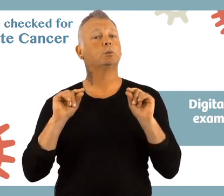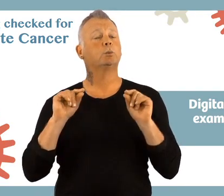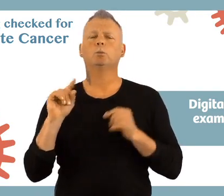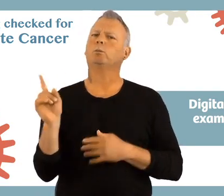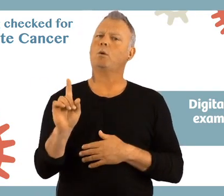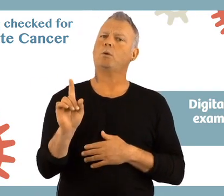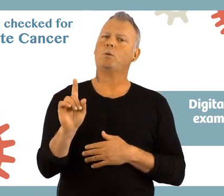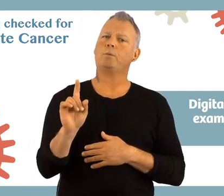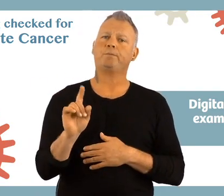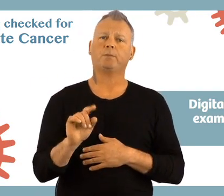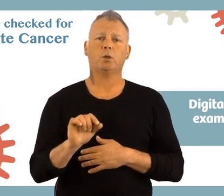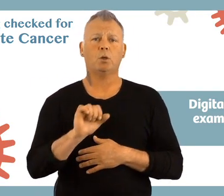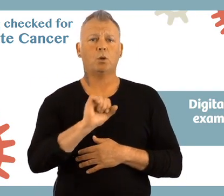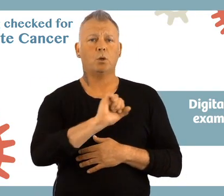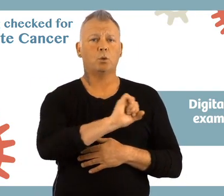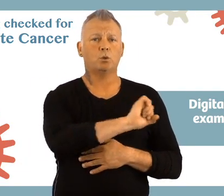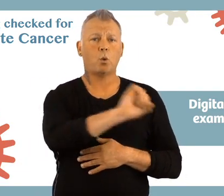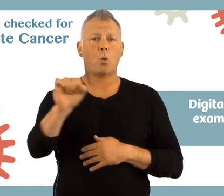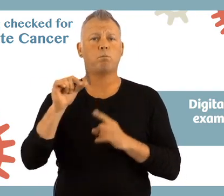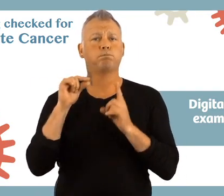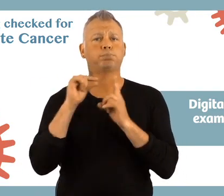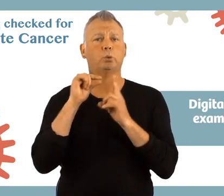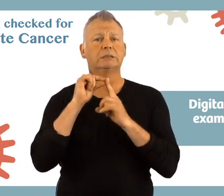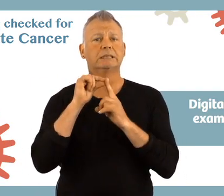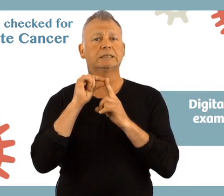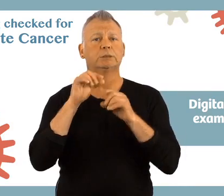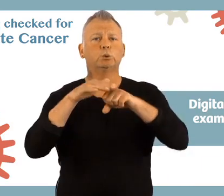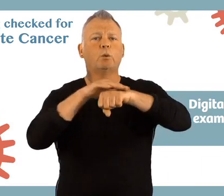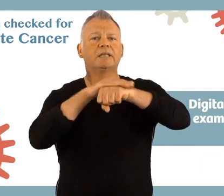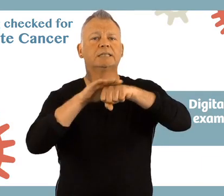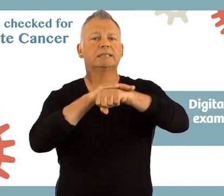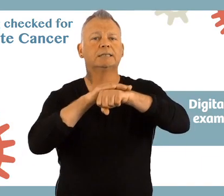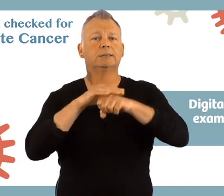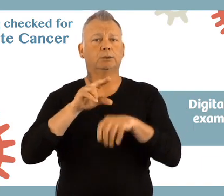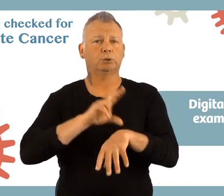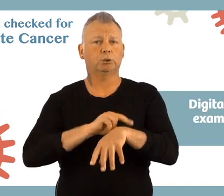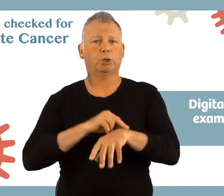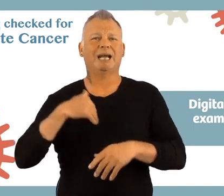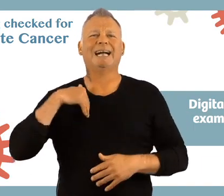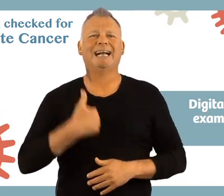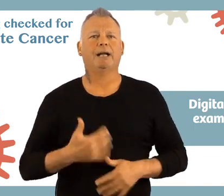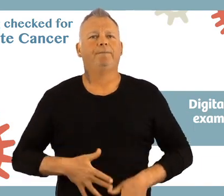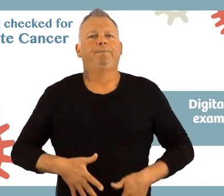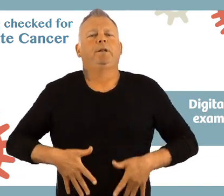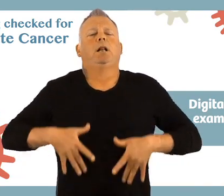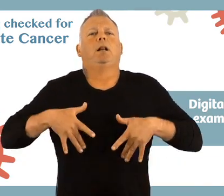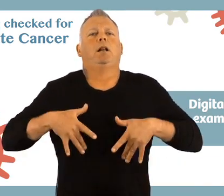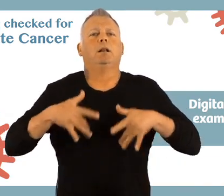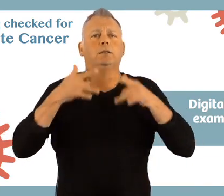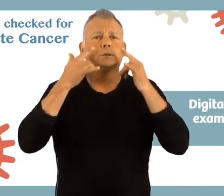To feel the surface of your prostate, the doctor will place a gloved finger into your rectum. You're more likely